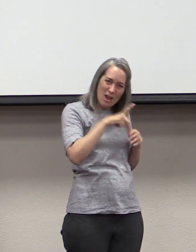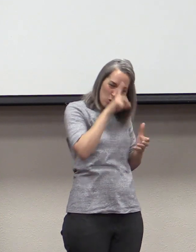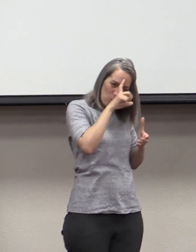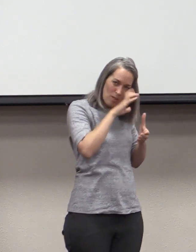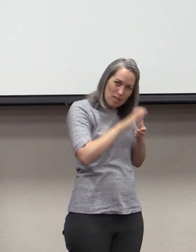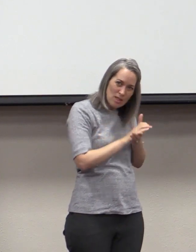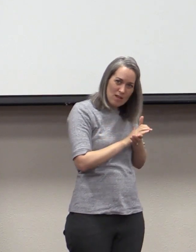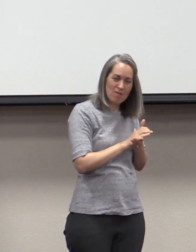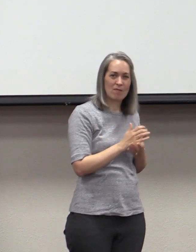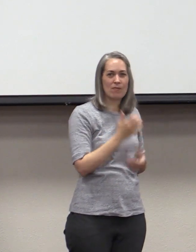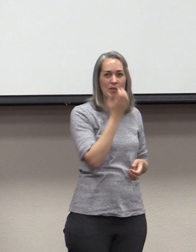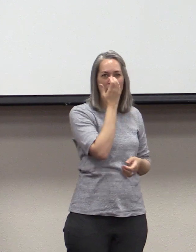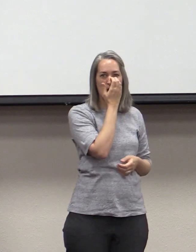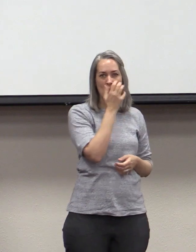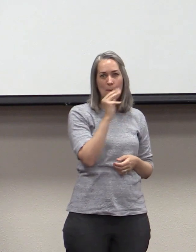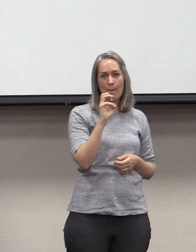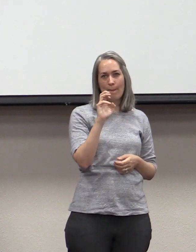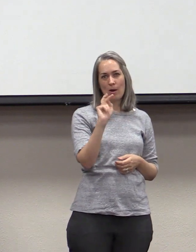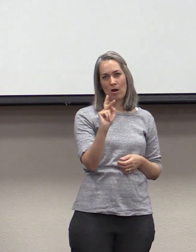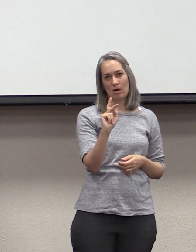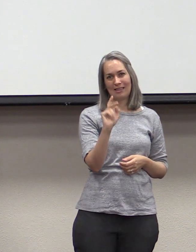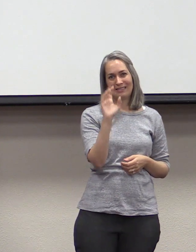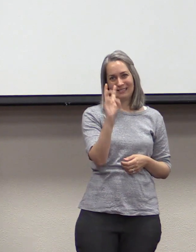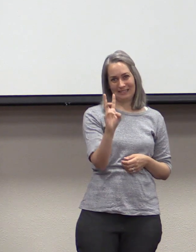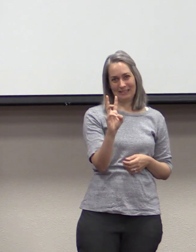So here we are in Mark chapter 6.